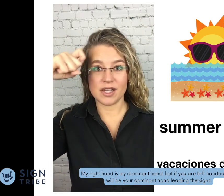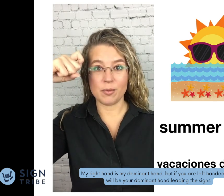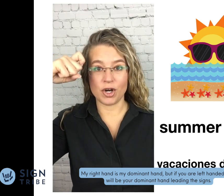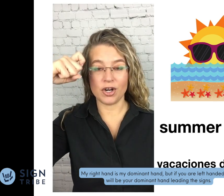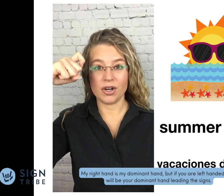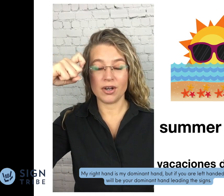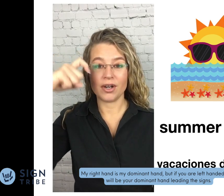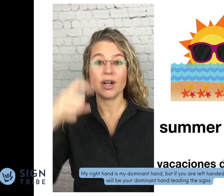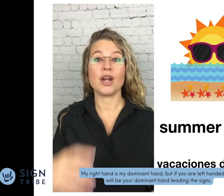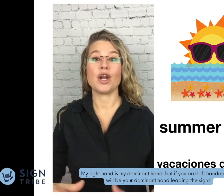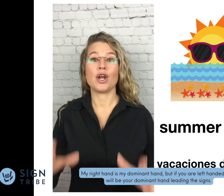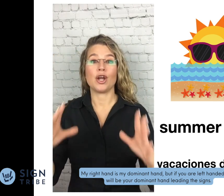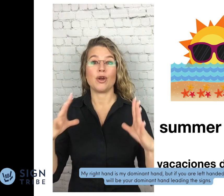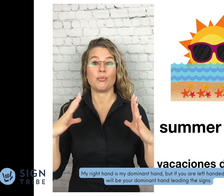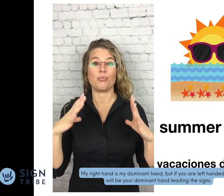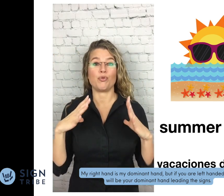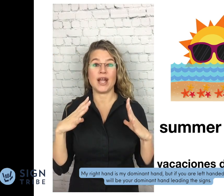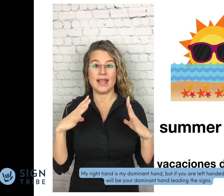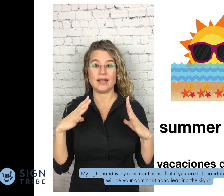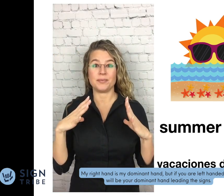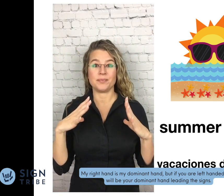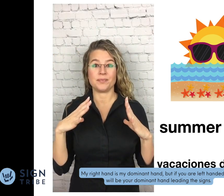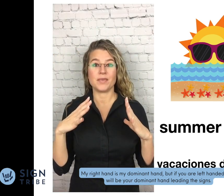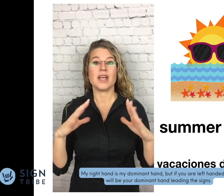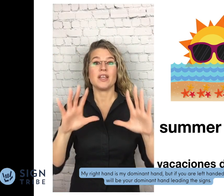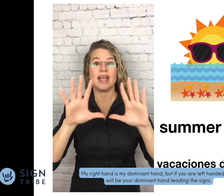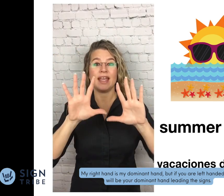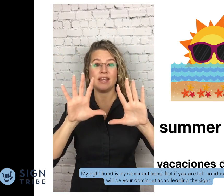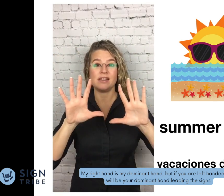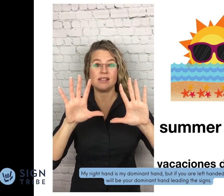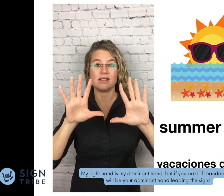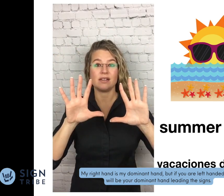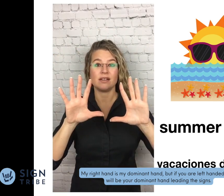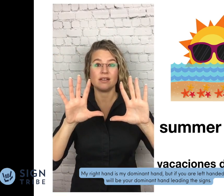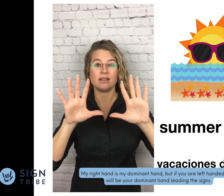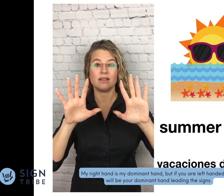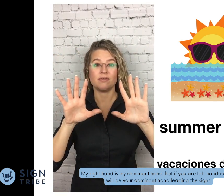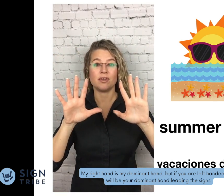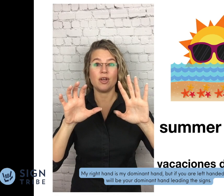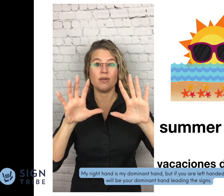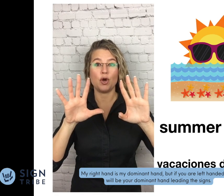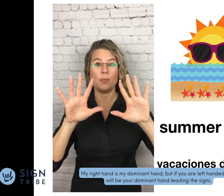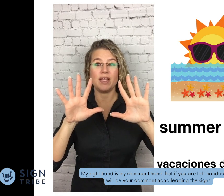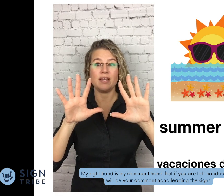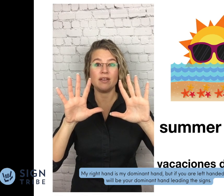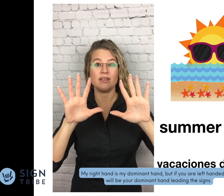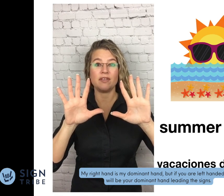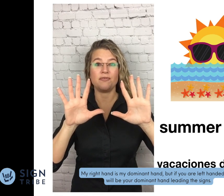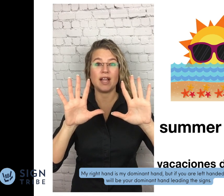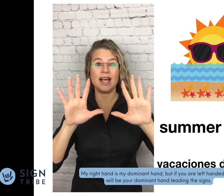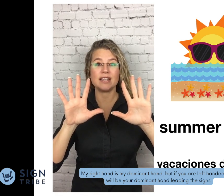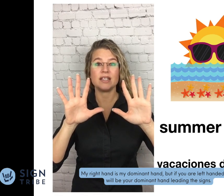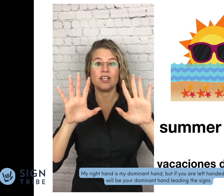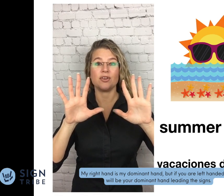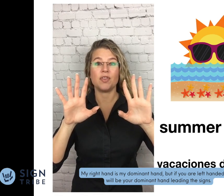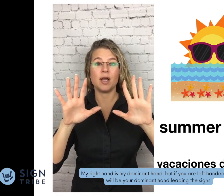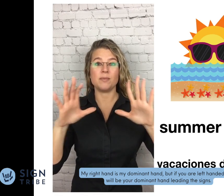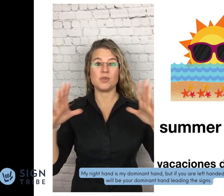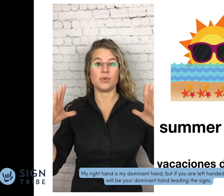Summer break. Hands open and flat. Your thumbs will touch